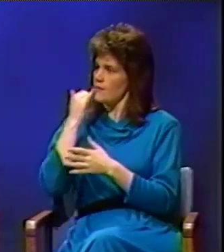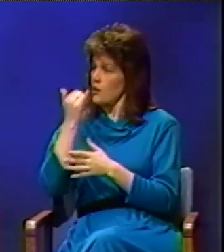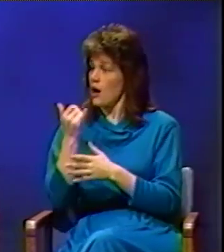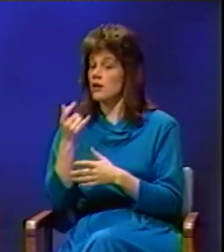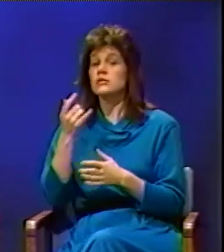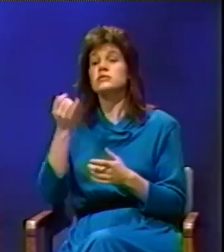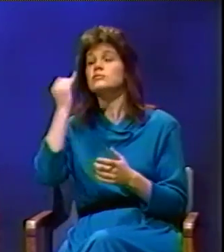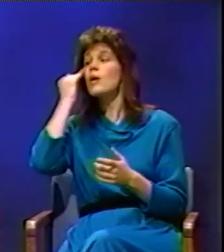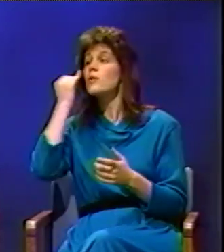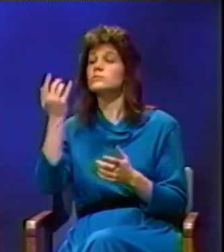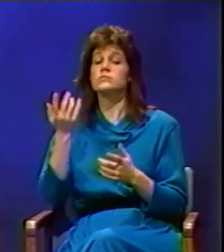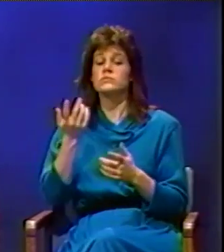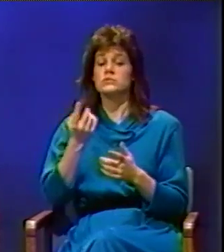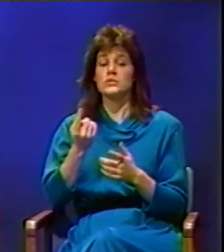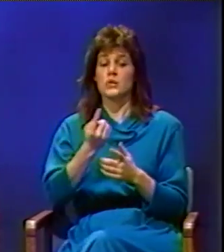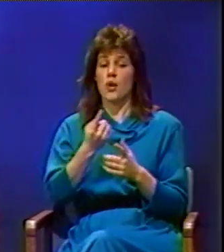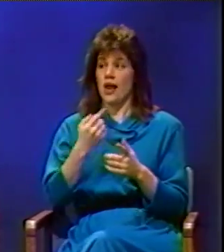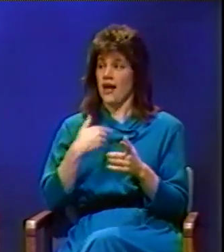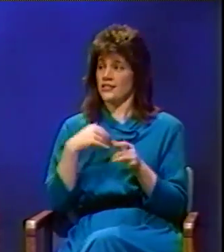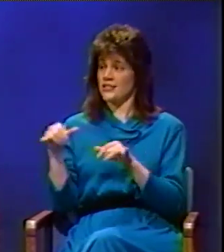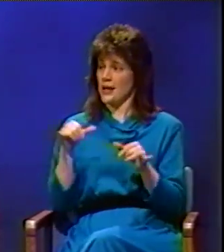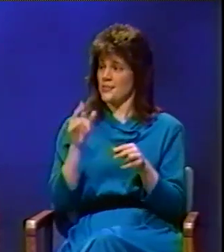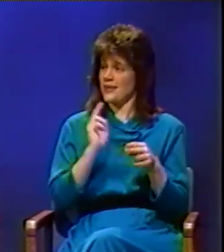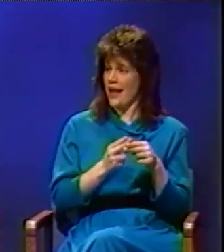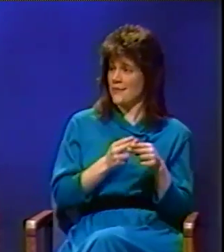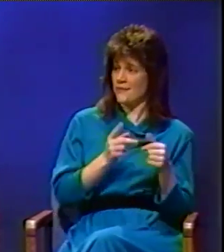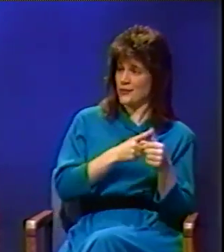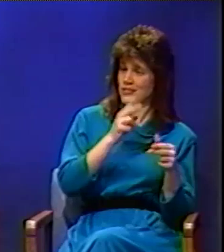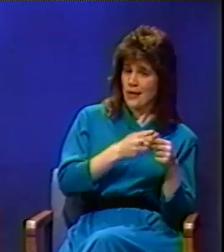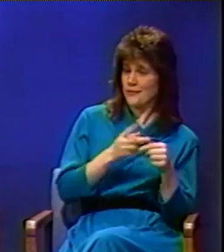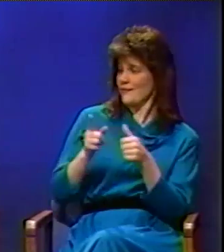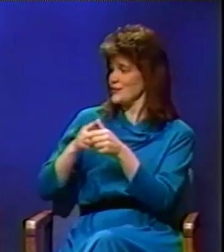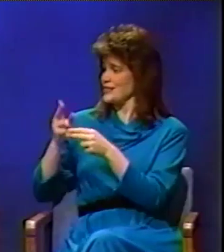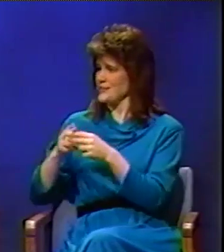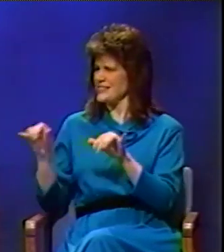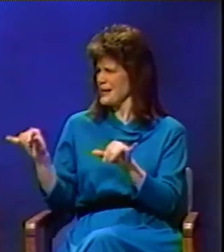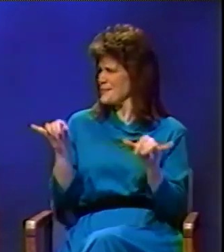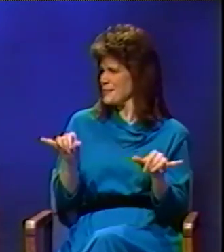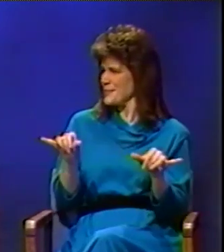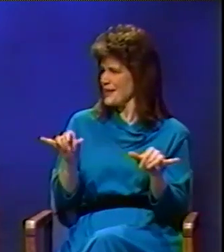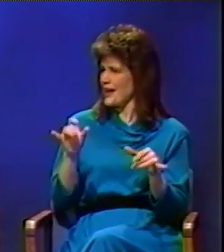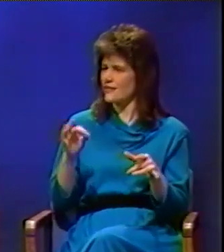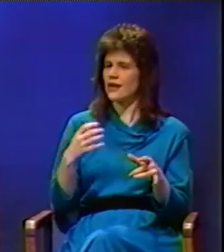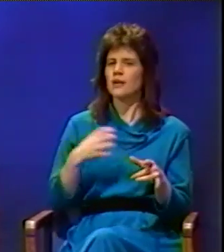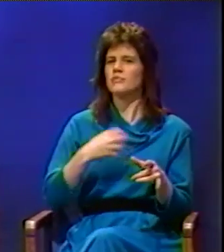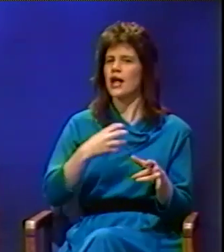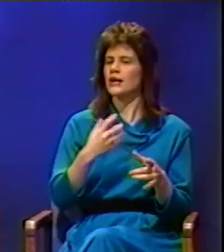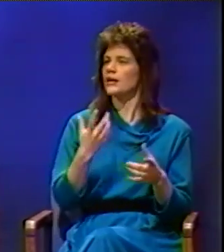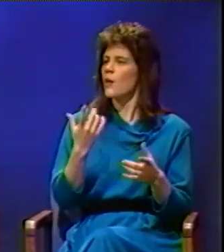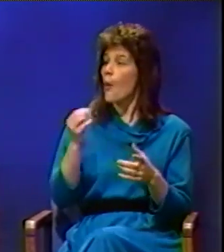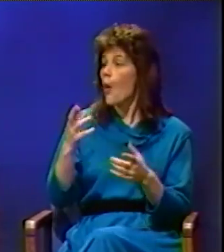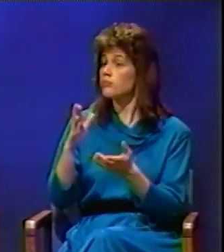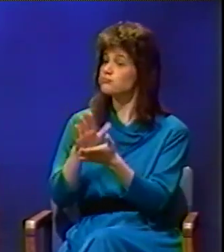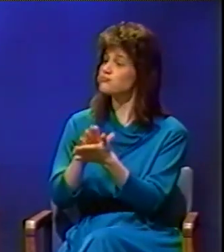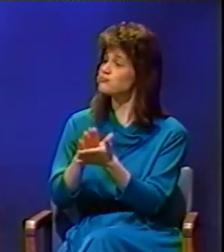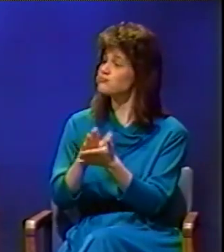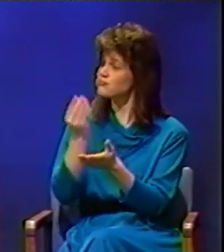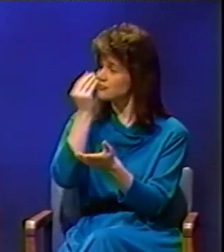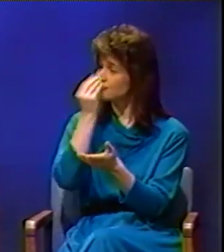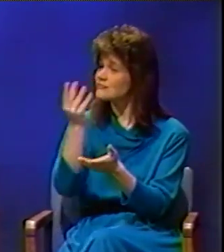center who had the same name, two people who had the same name, if you had a complaint or if you had a compliment to give to that individual, we would